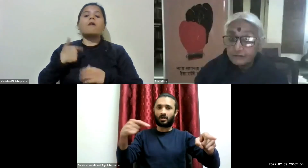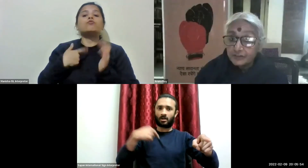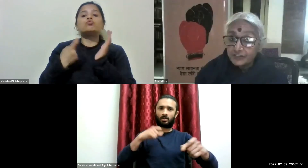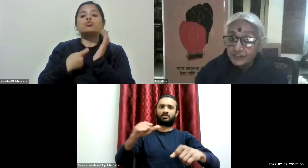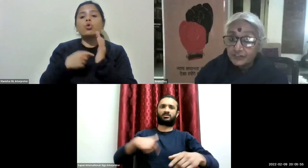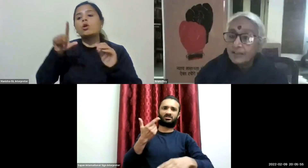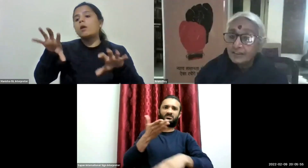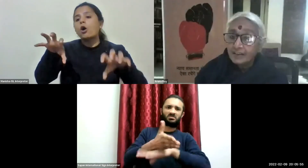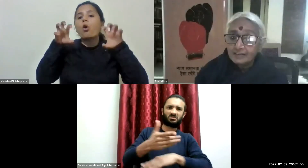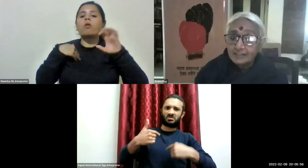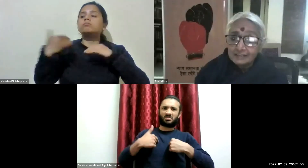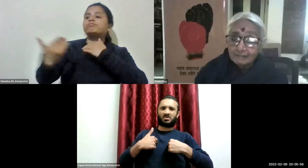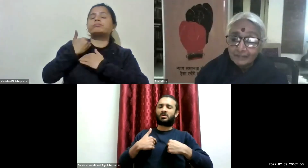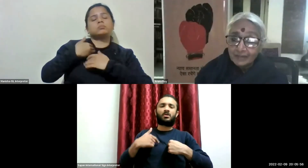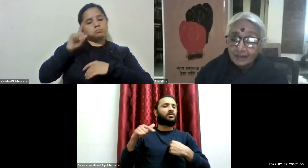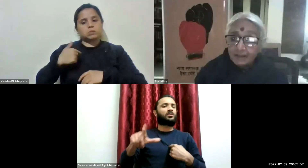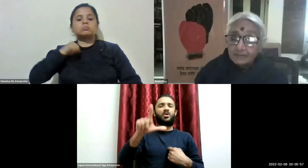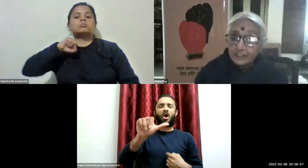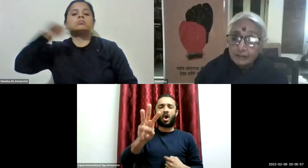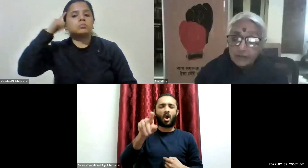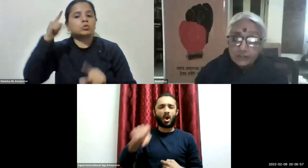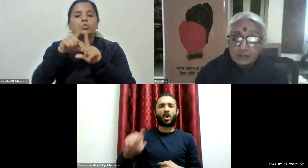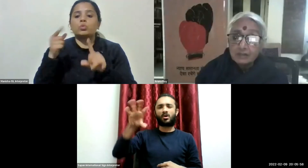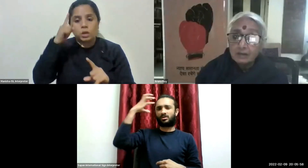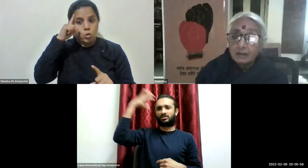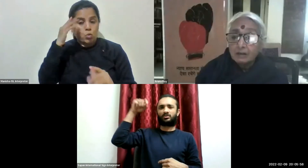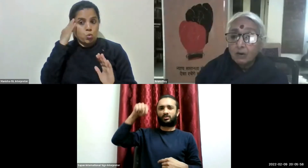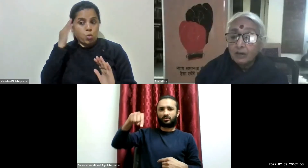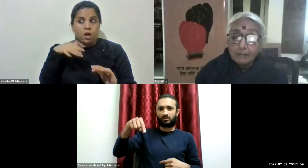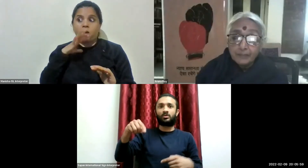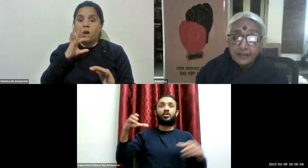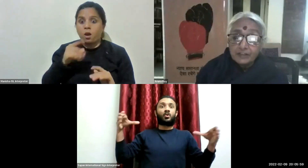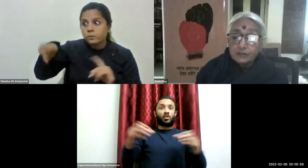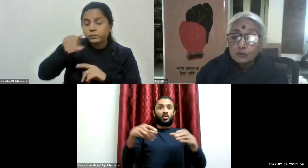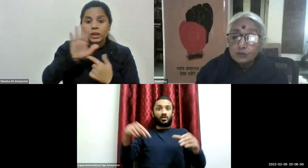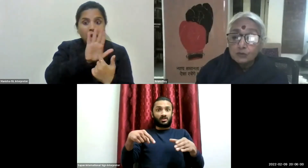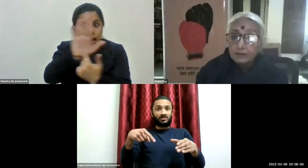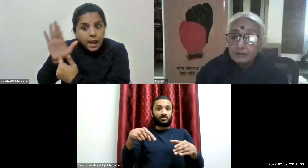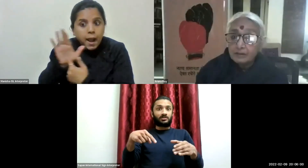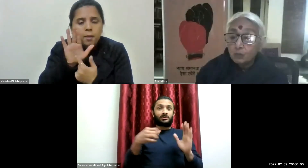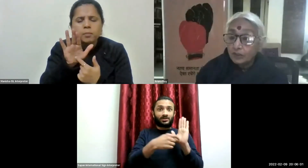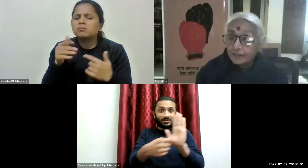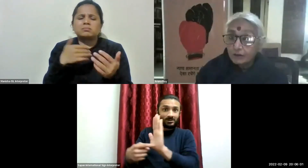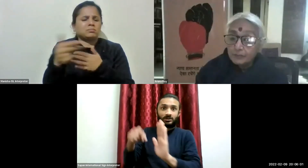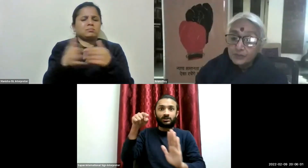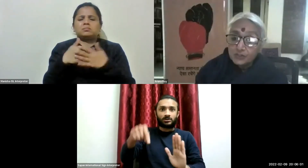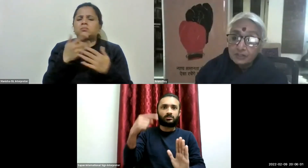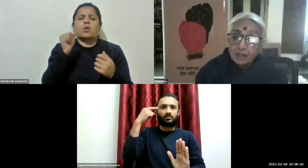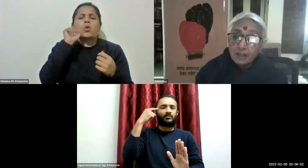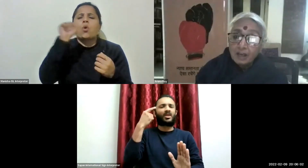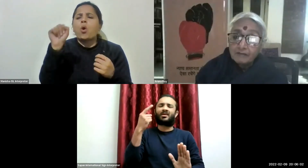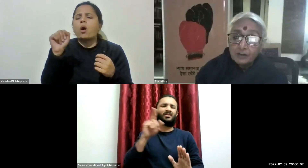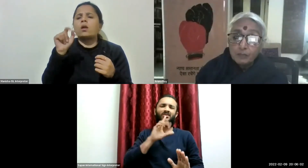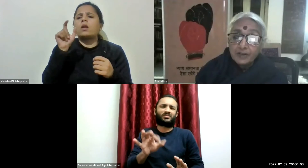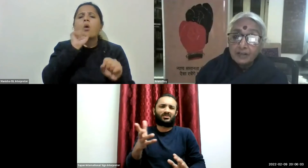equality of justice and all other guarantees. As Venki mentioned, all campaigns, no matter what their